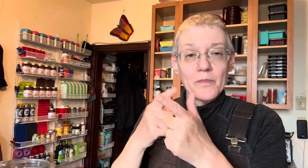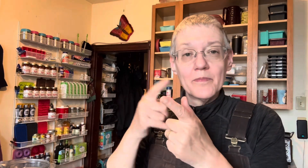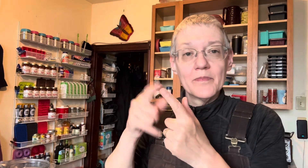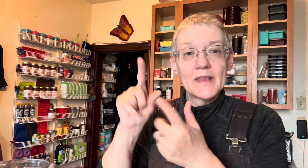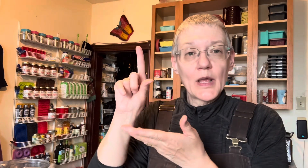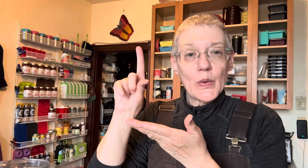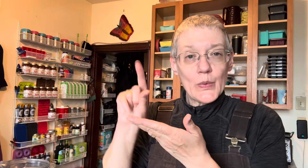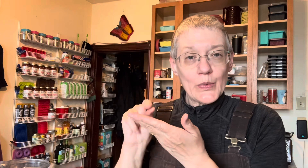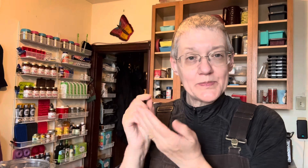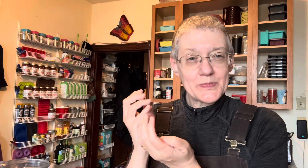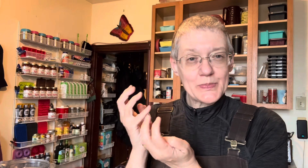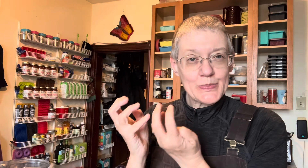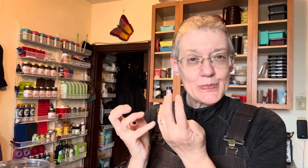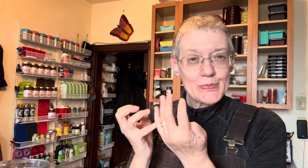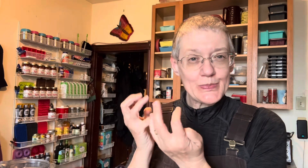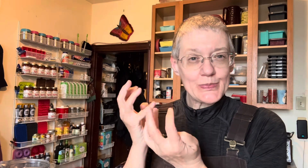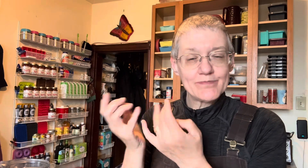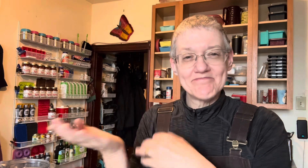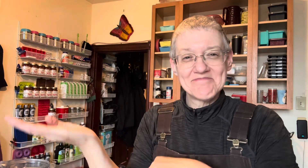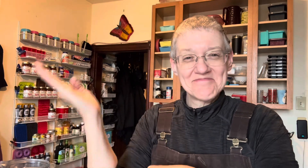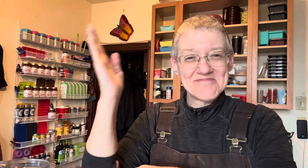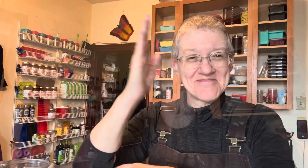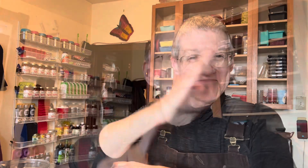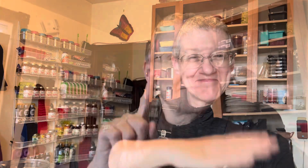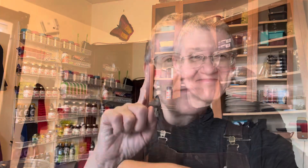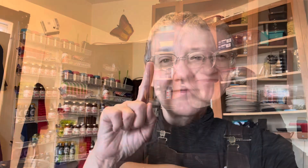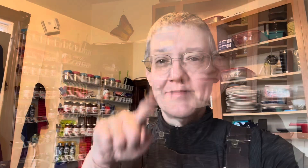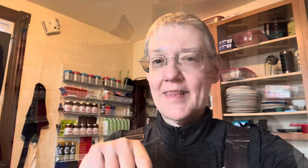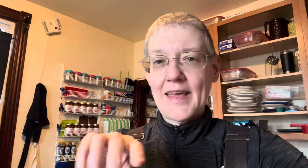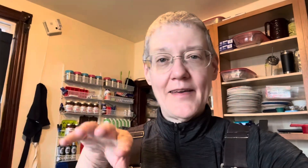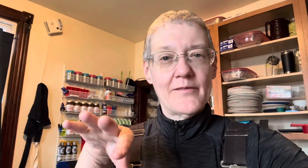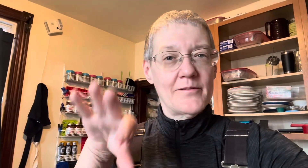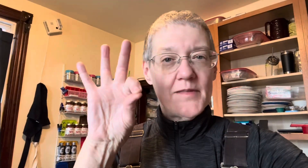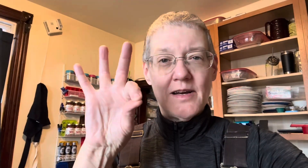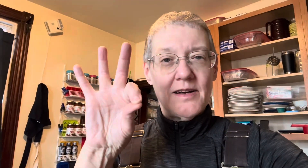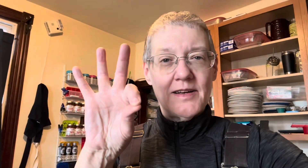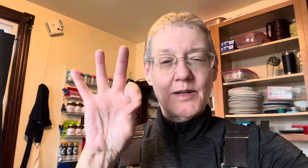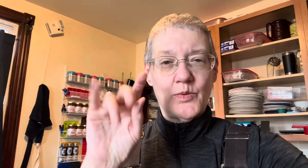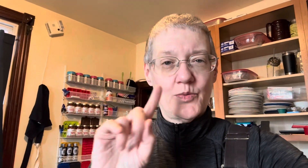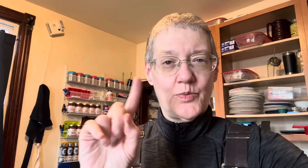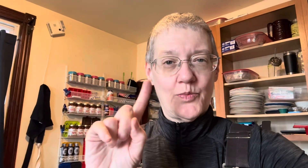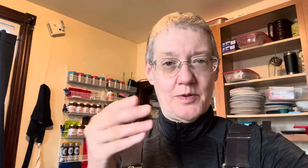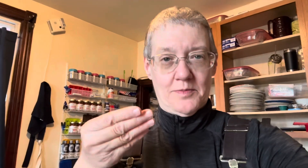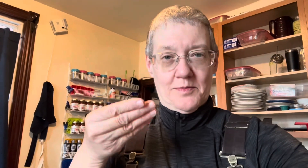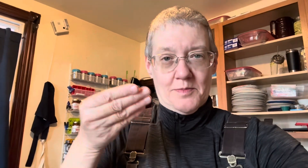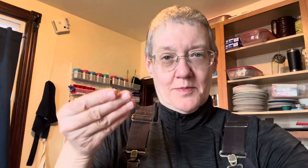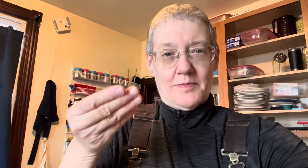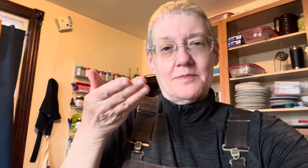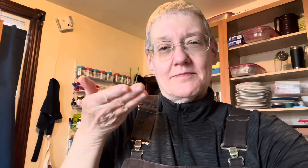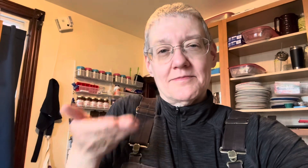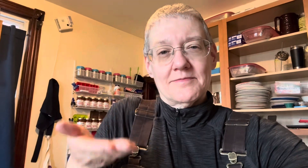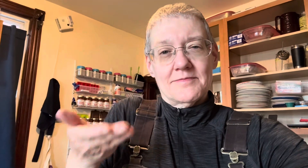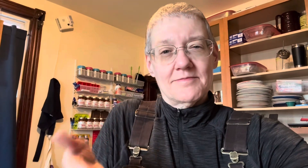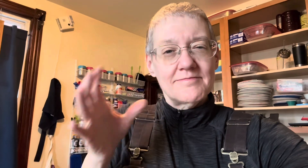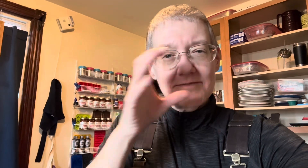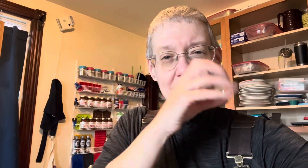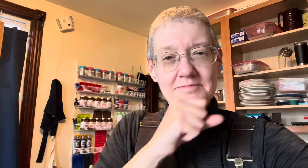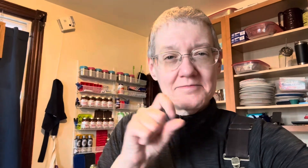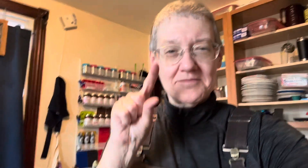I'm going to bring it to a boil and then reduce it to a simmer. And I'm going to simmer it all day. I can't find where I bought it, but I think this is